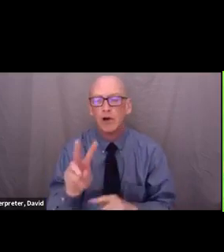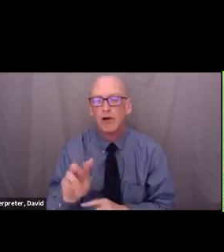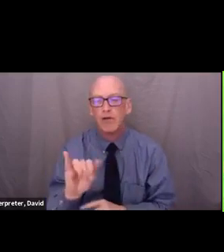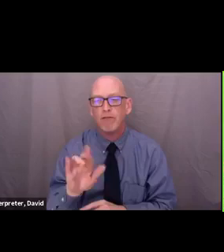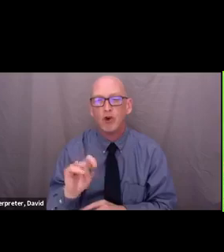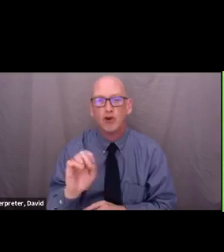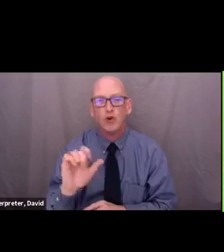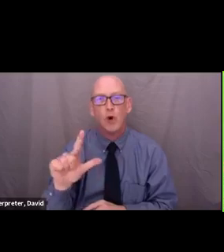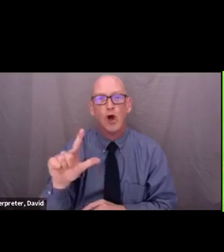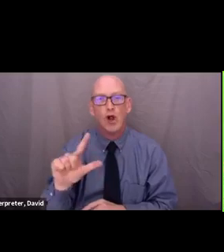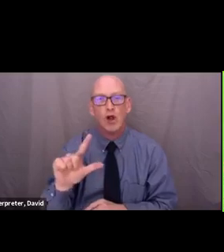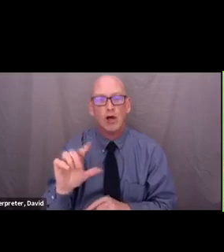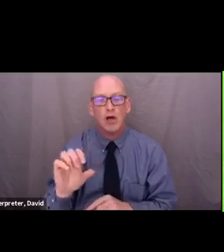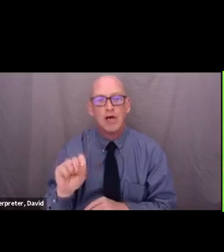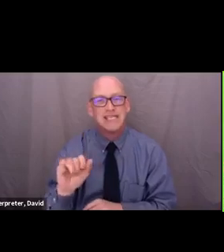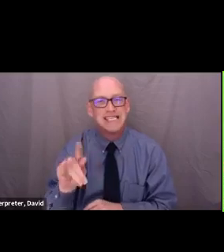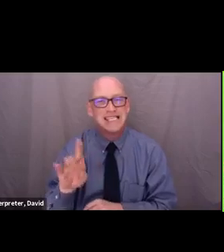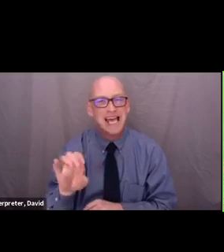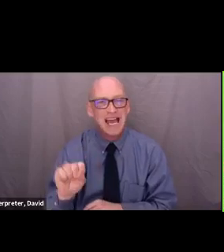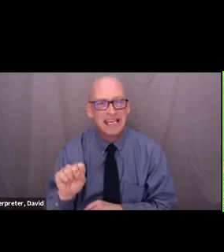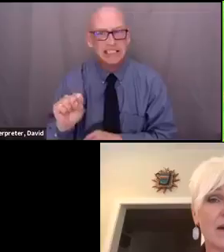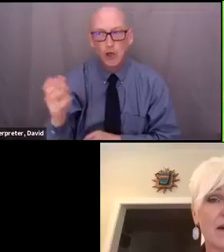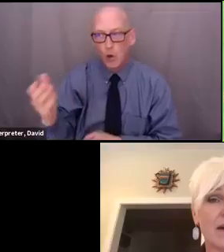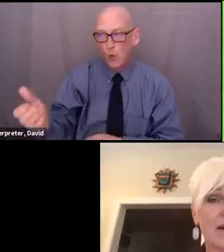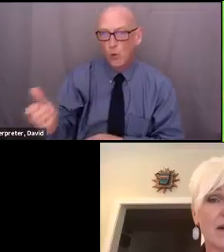safe and that are welcoming for our youth.